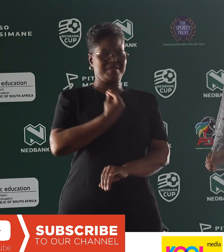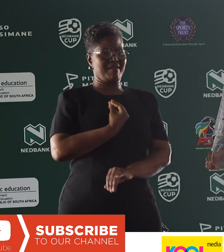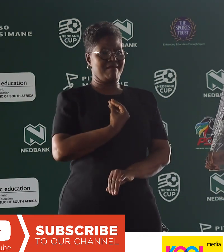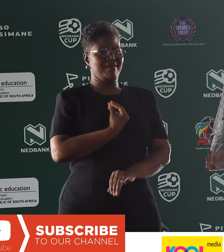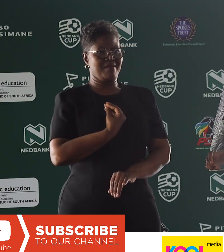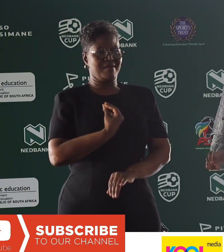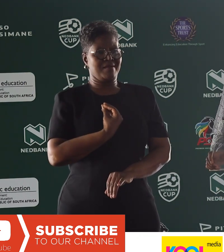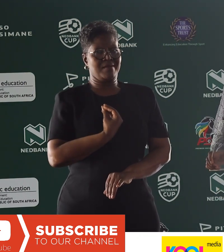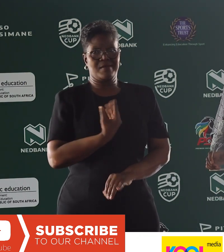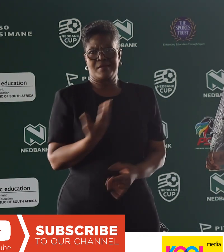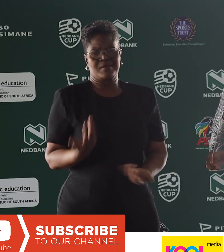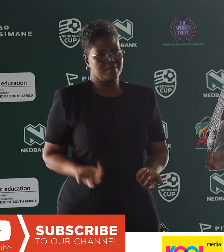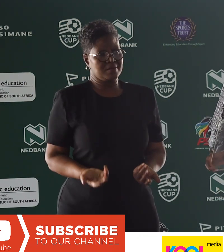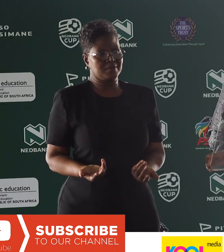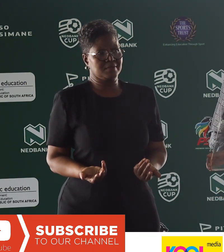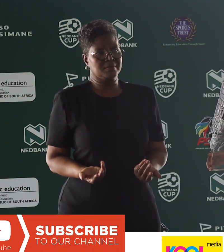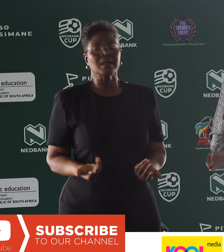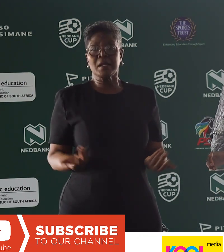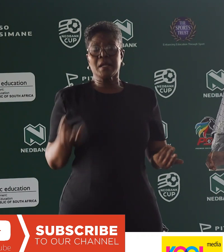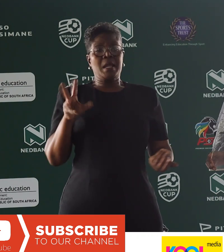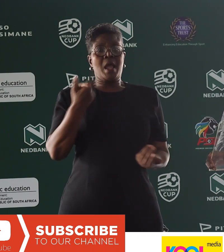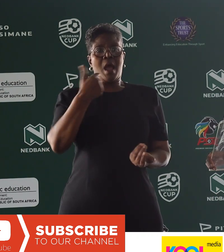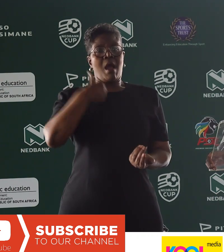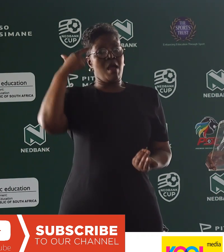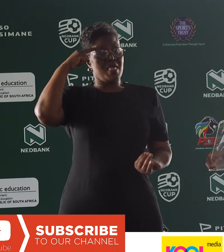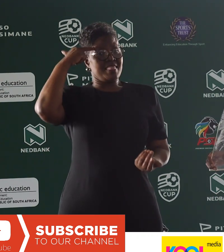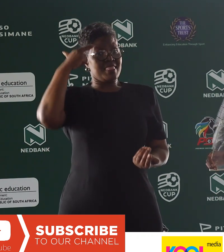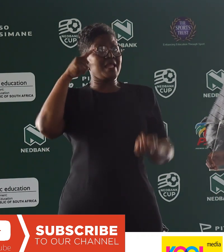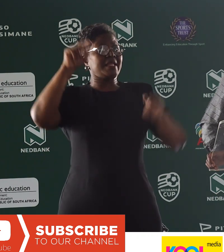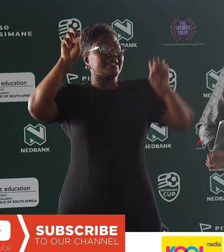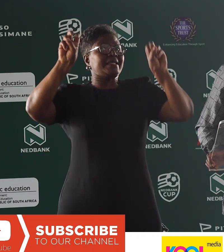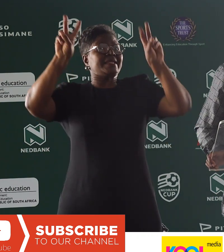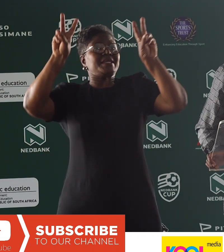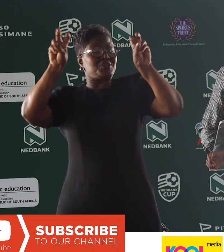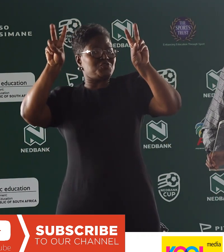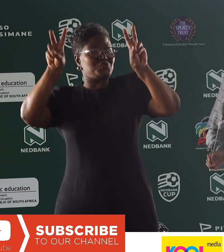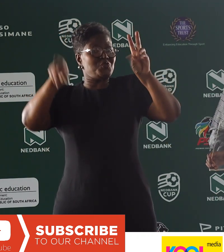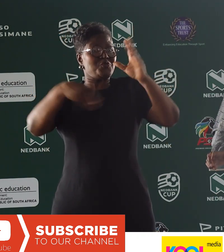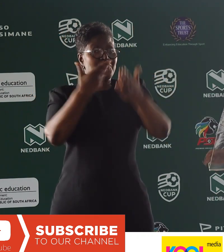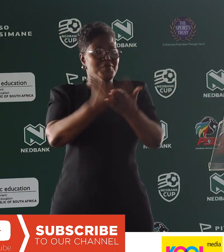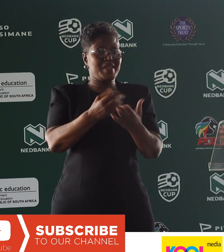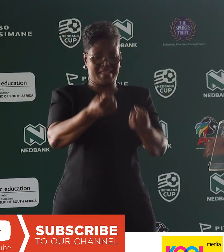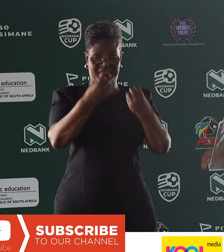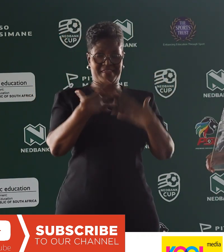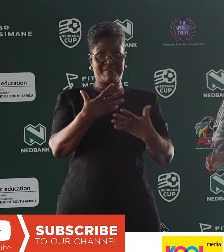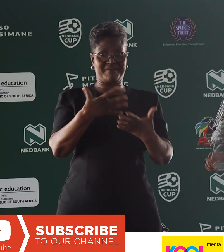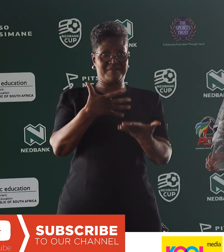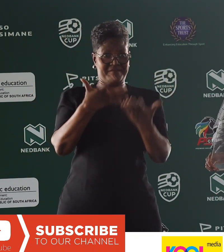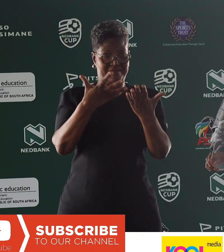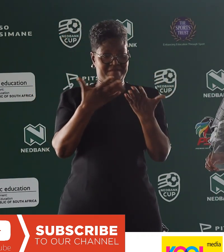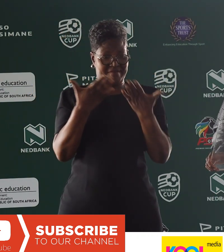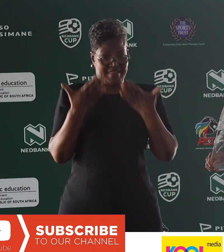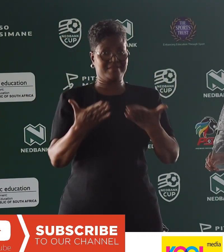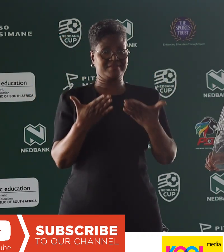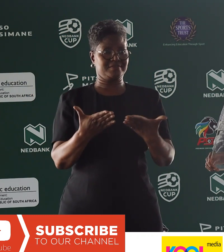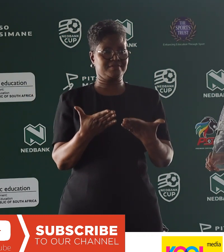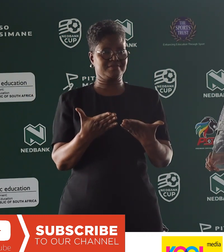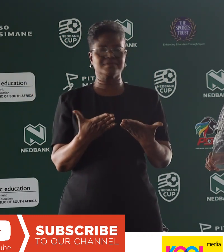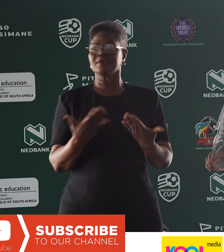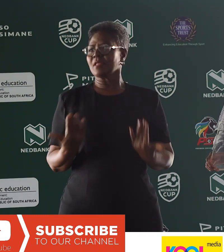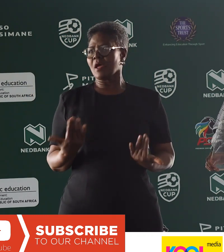chairman. And I think there's an issue there, chairman. You can give us lessons as a country. And I think to all